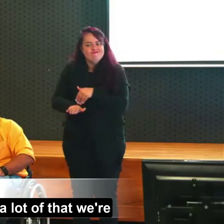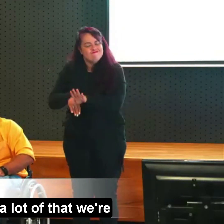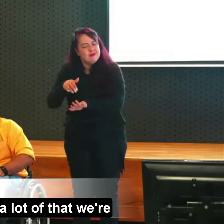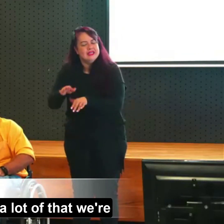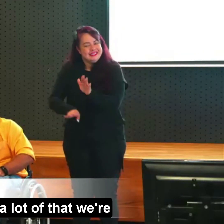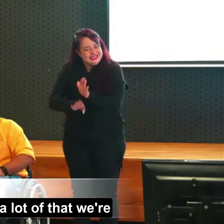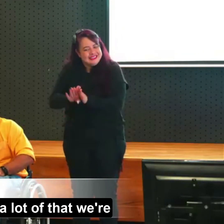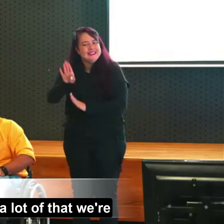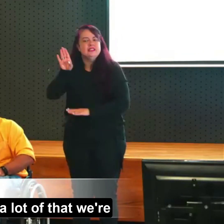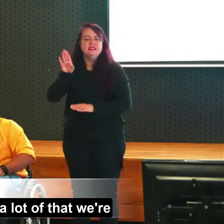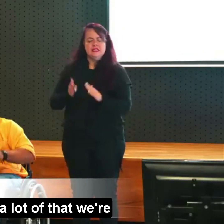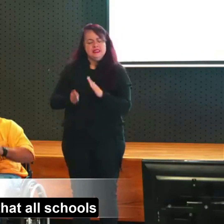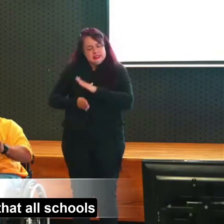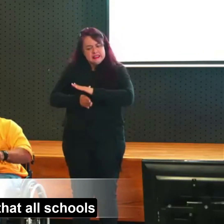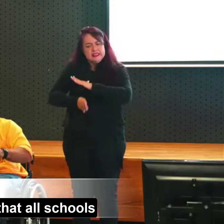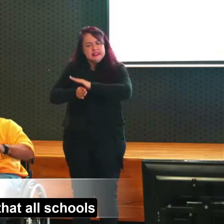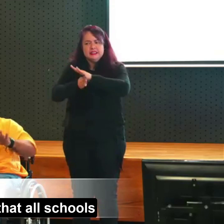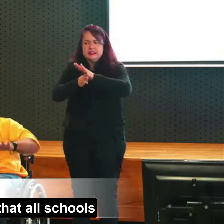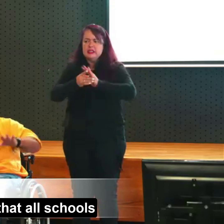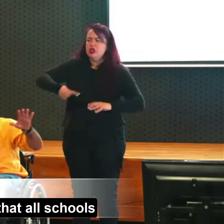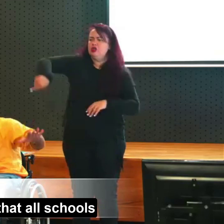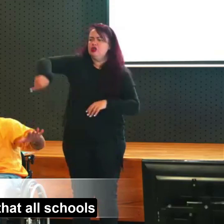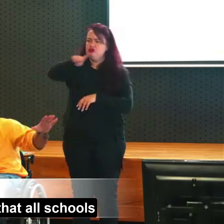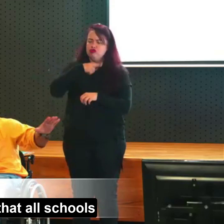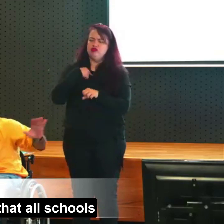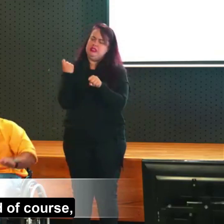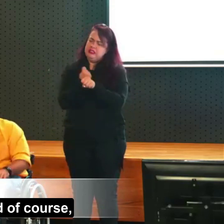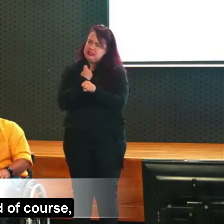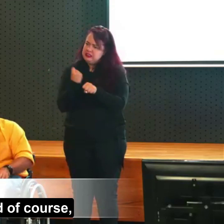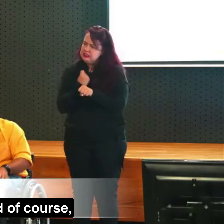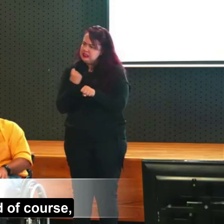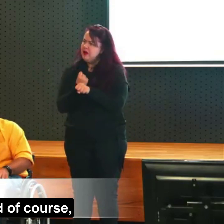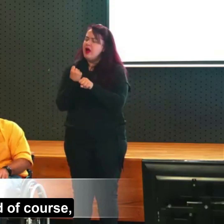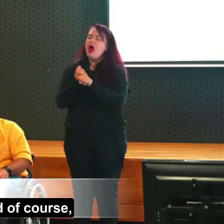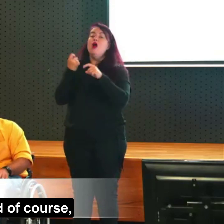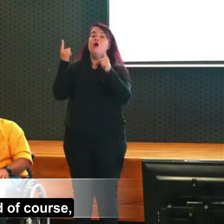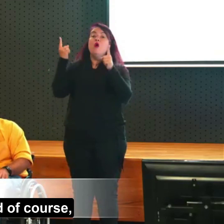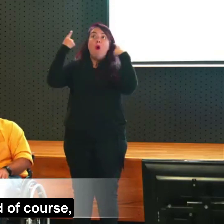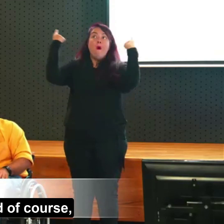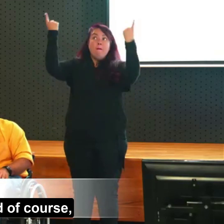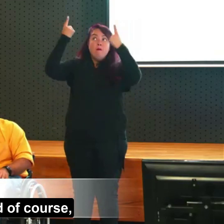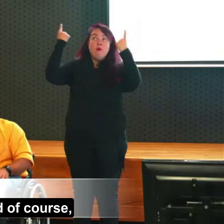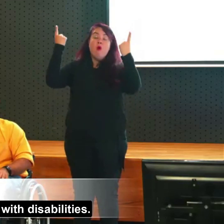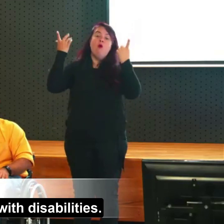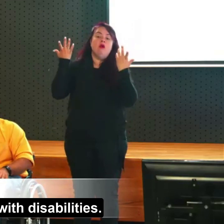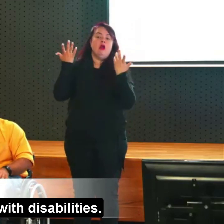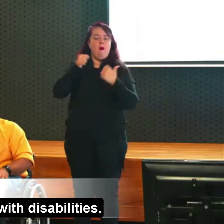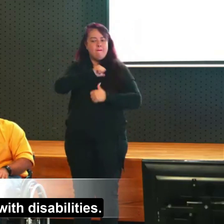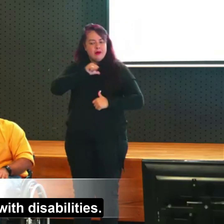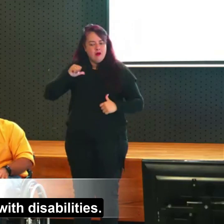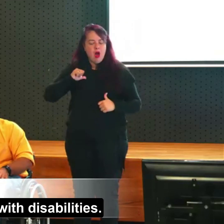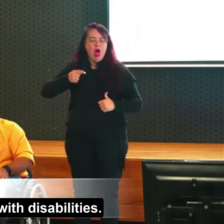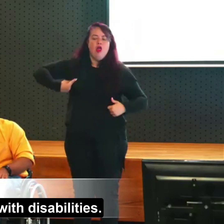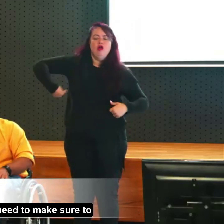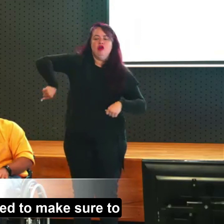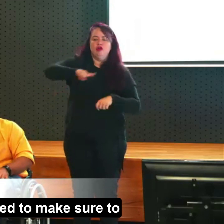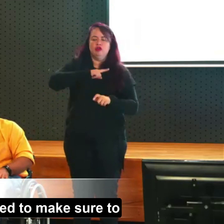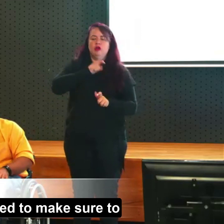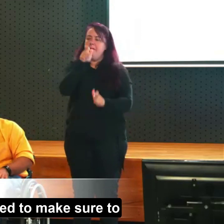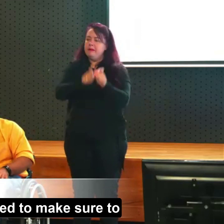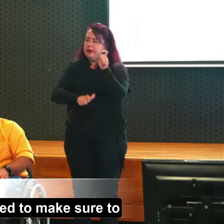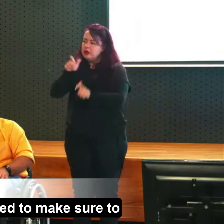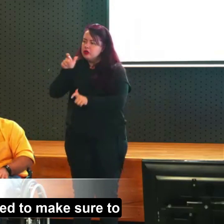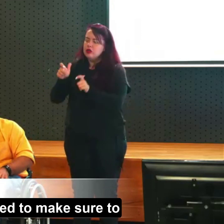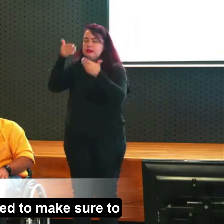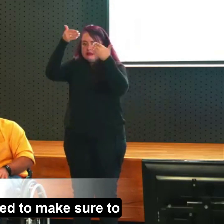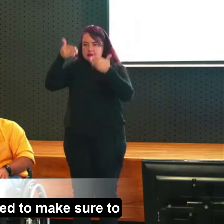lot of that we're work doing, left, public, and of private course, sector, and of course, people with disabilities,